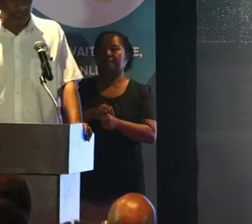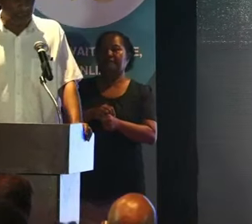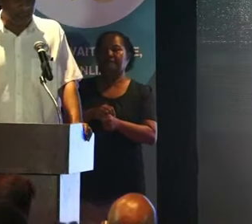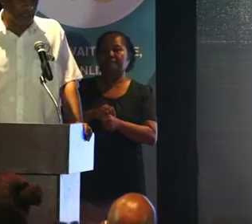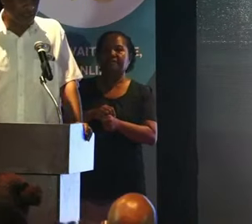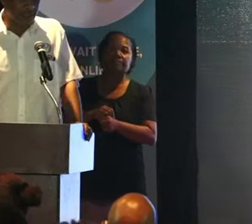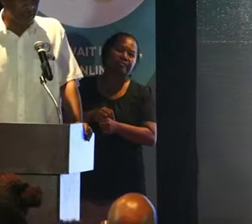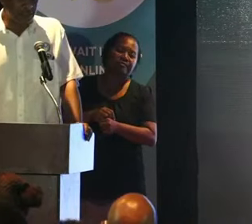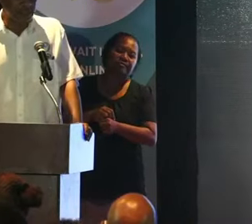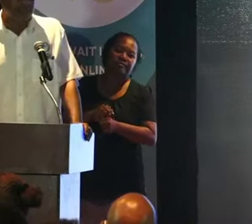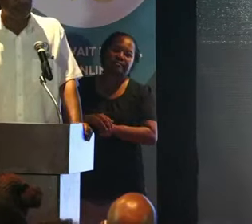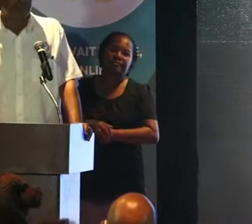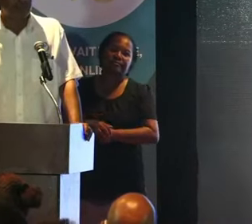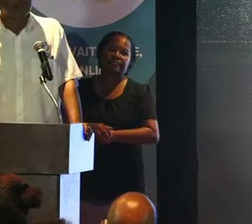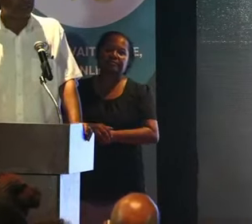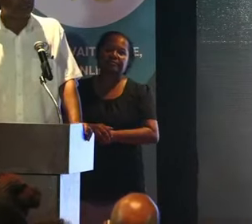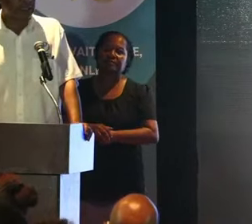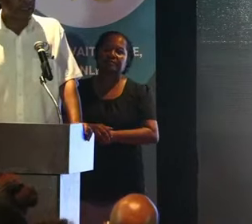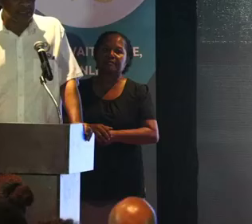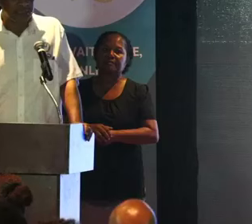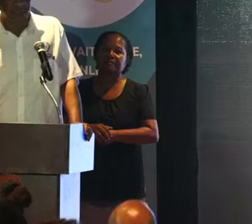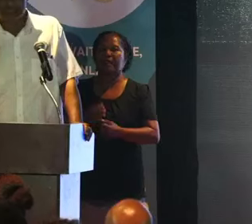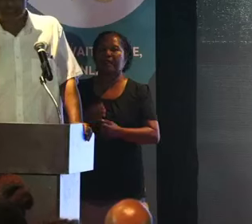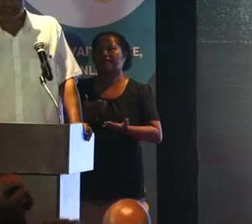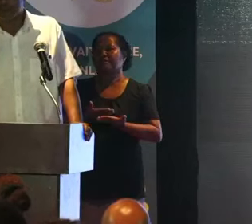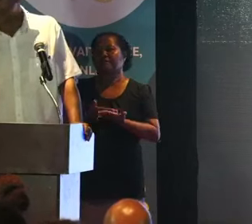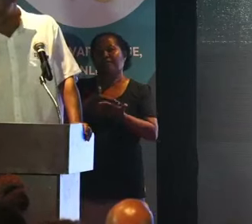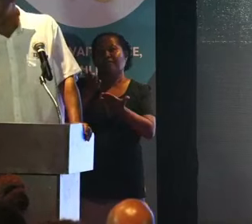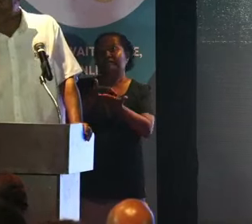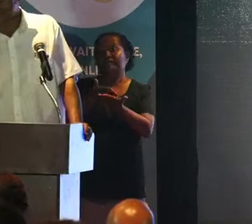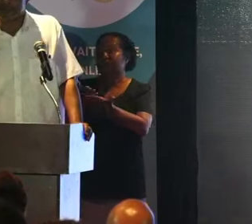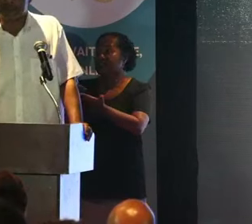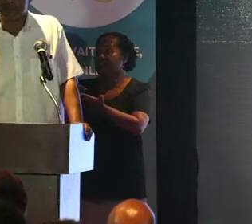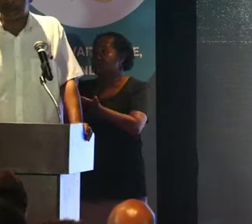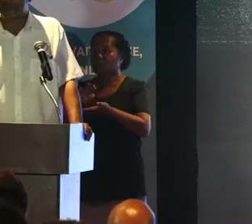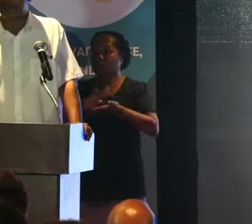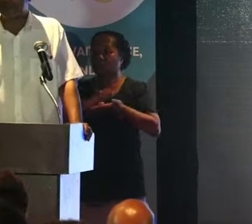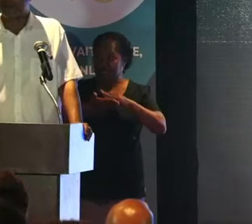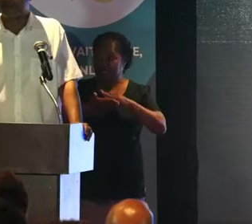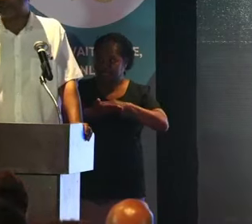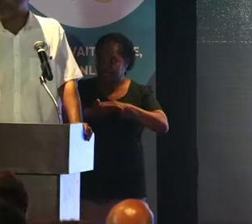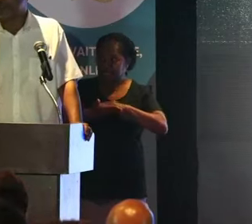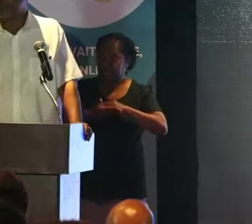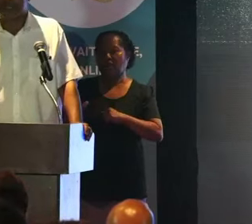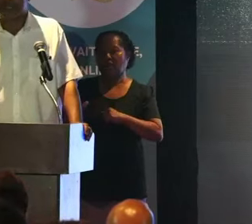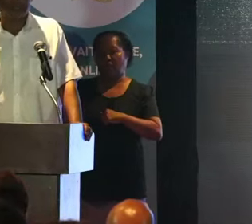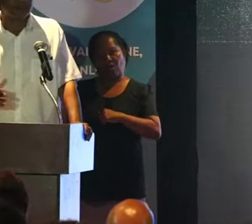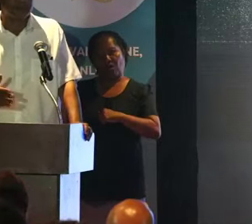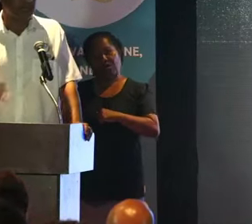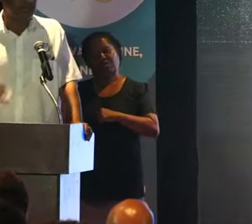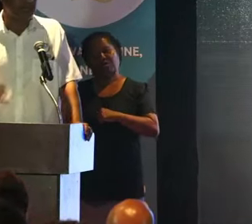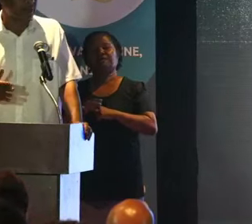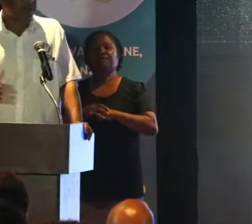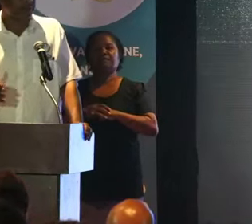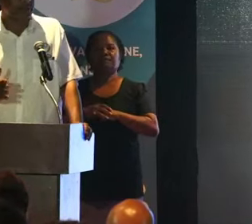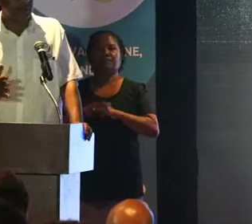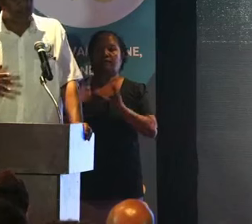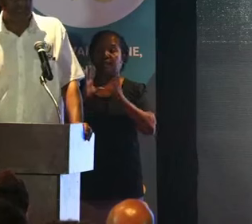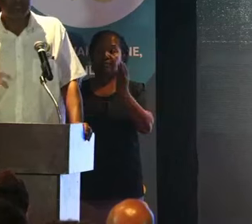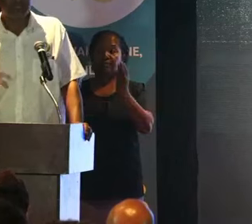it to provide a certain service to the community, or be it a